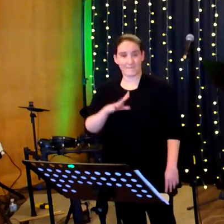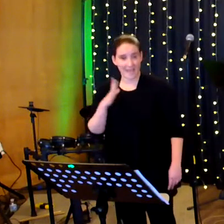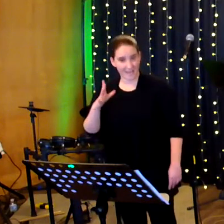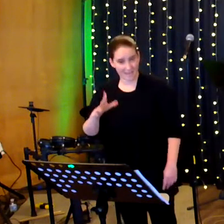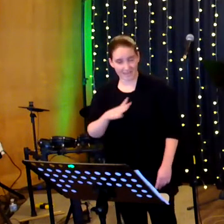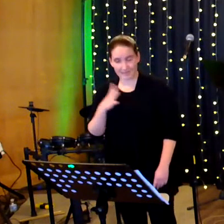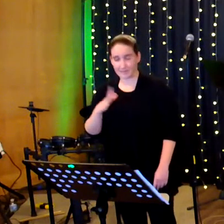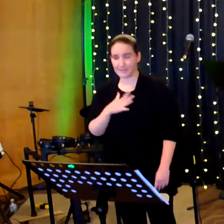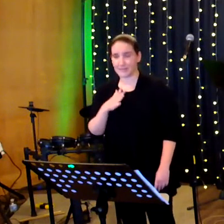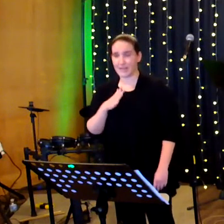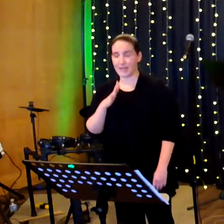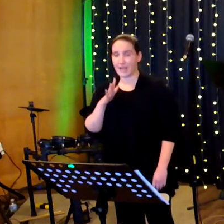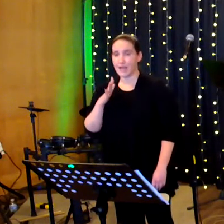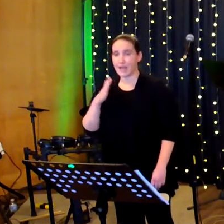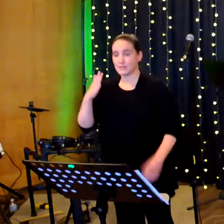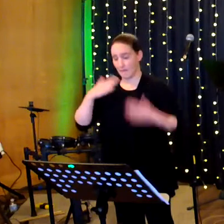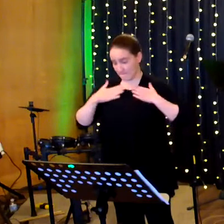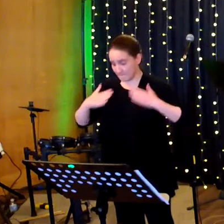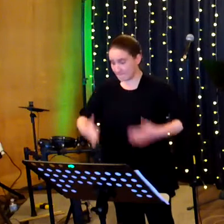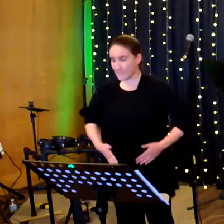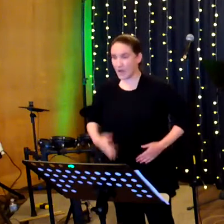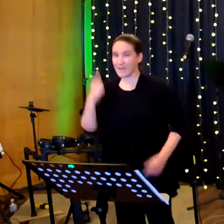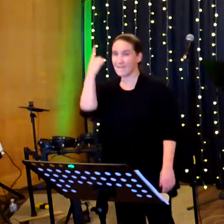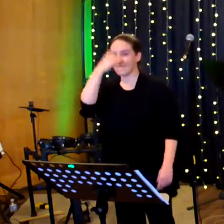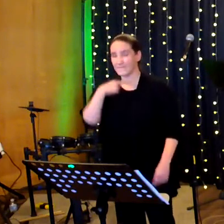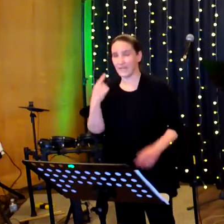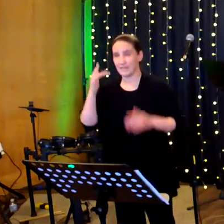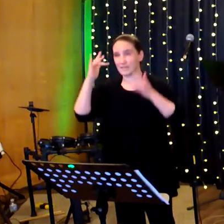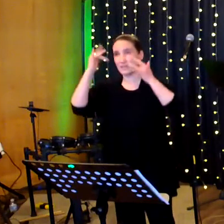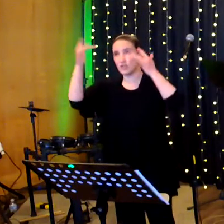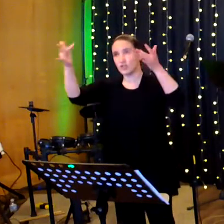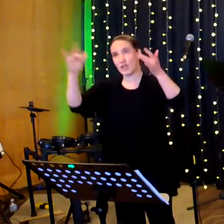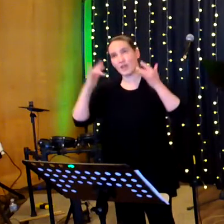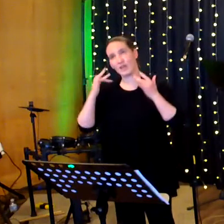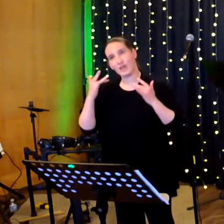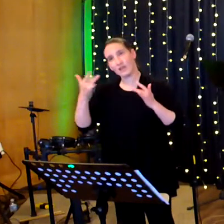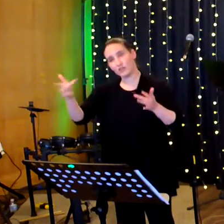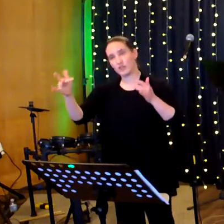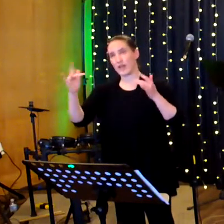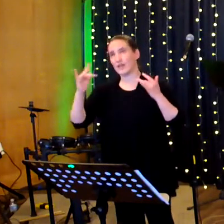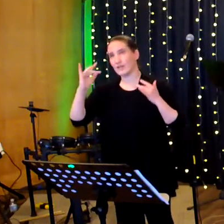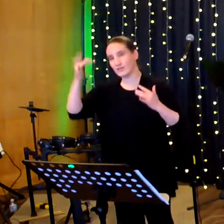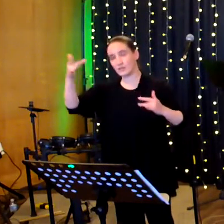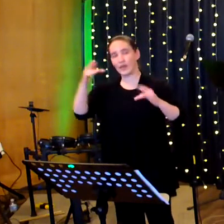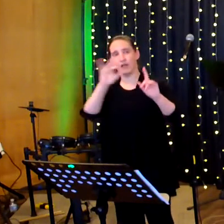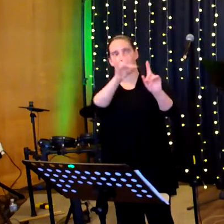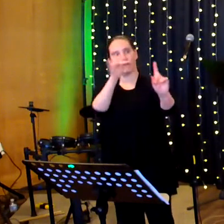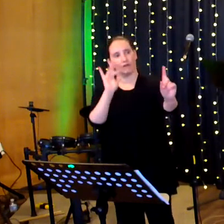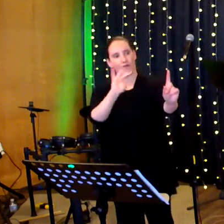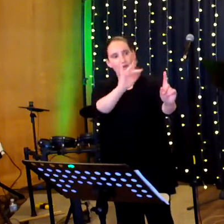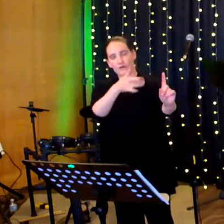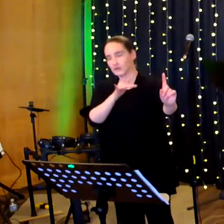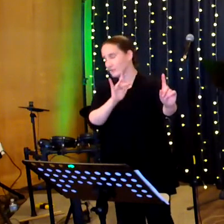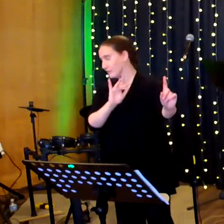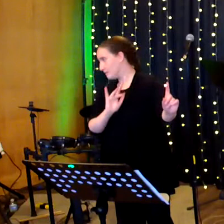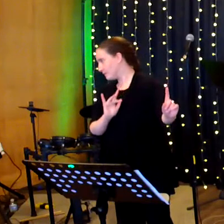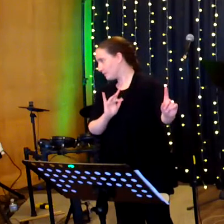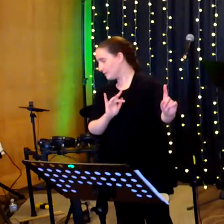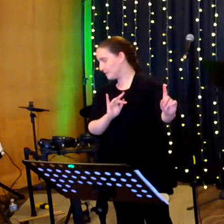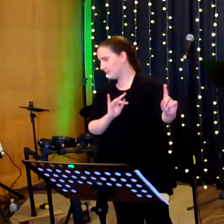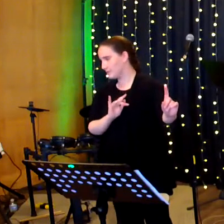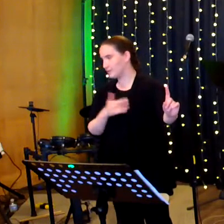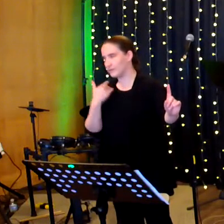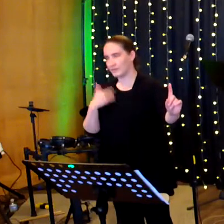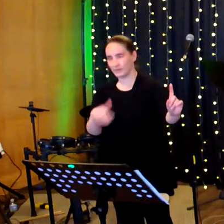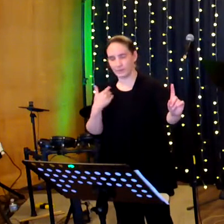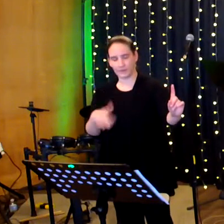and his face like lightning, and his eyes like flaming torches, his arms and legs like the gleam of